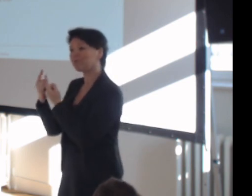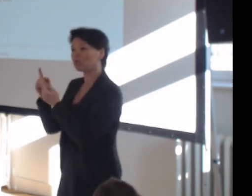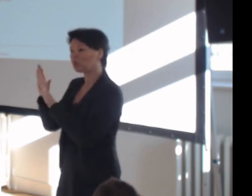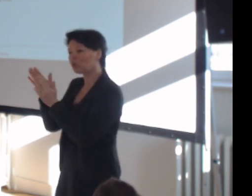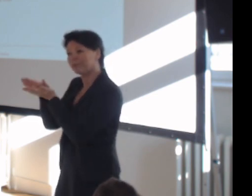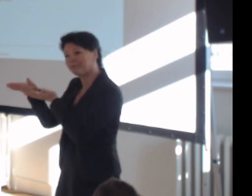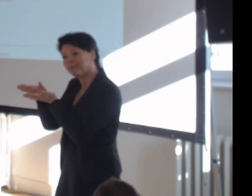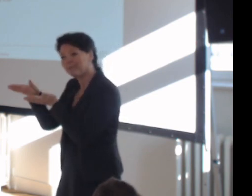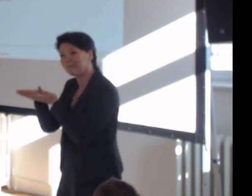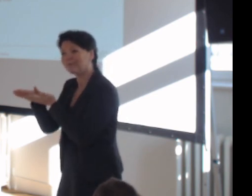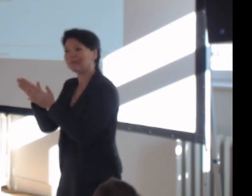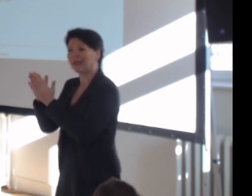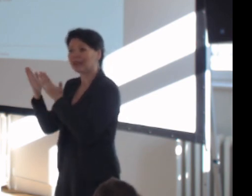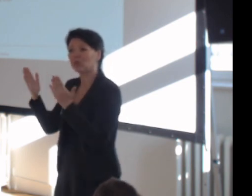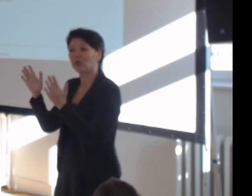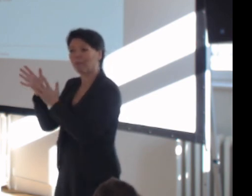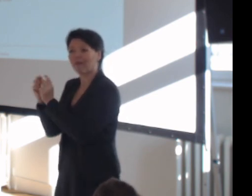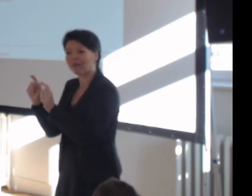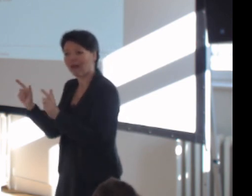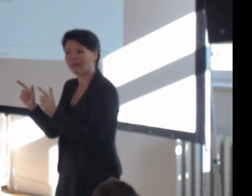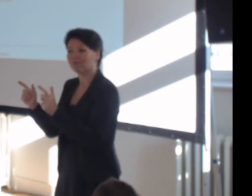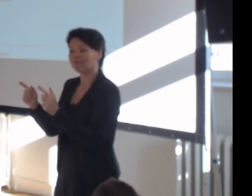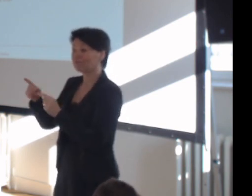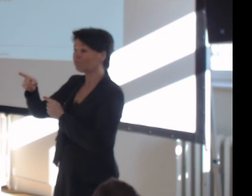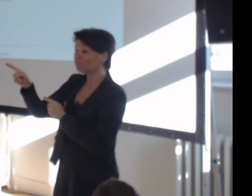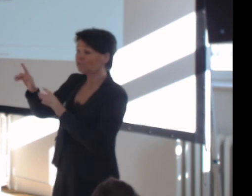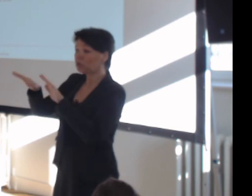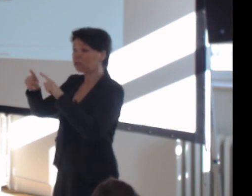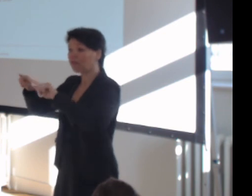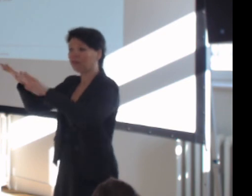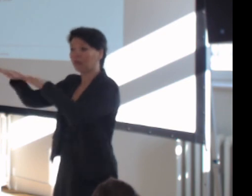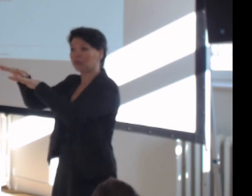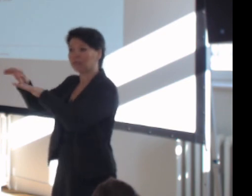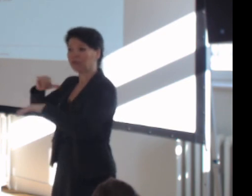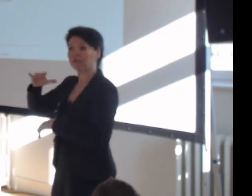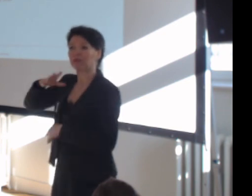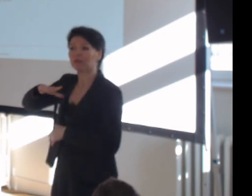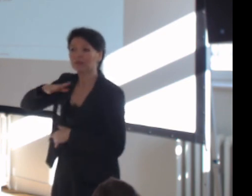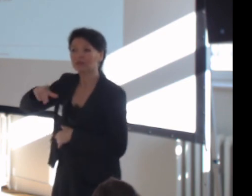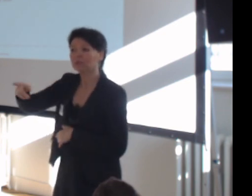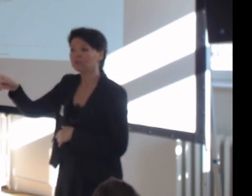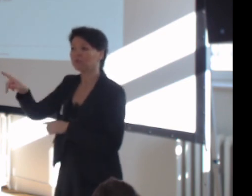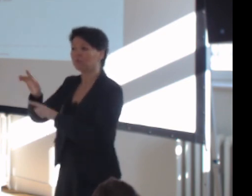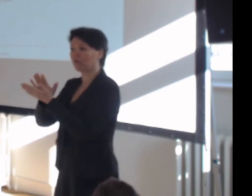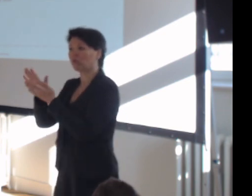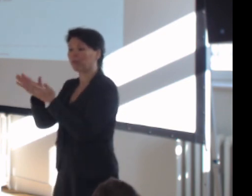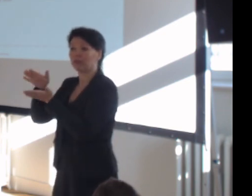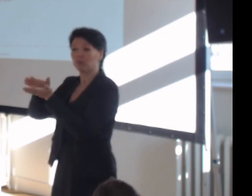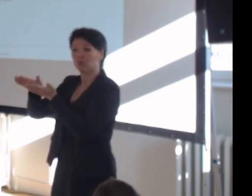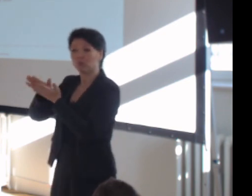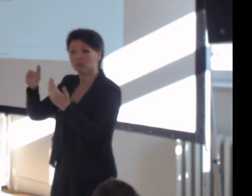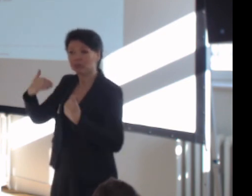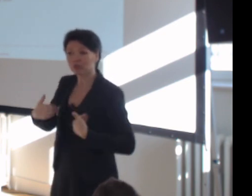publishing this literature with other interested organizations, like the publishers in